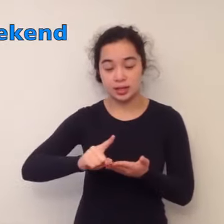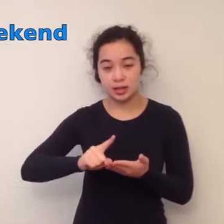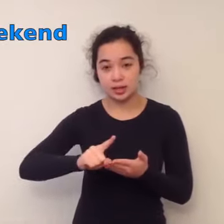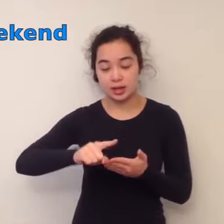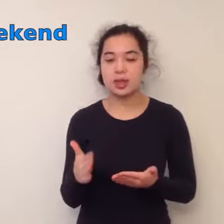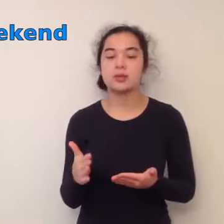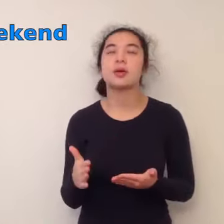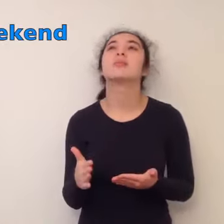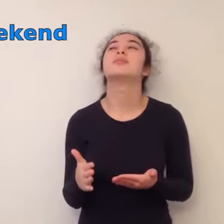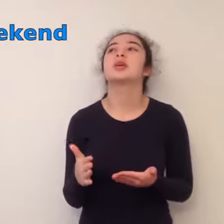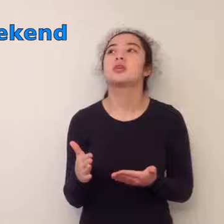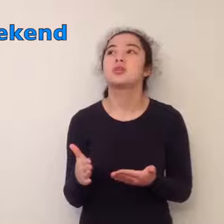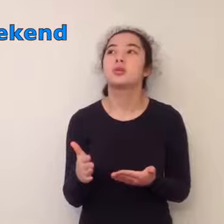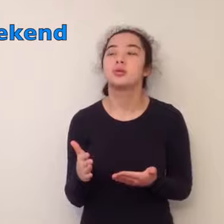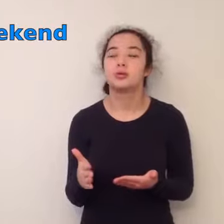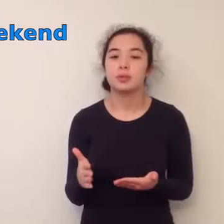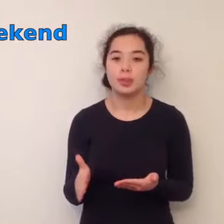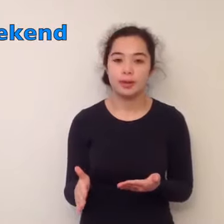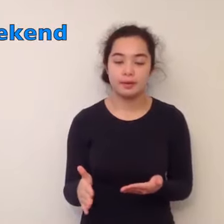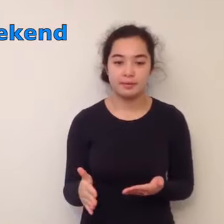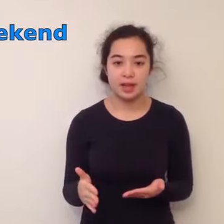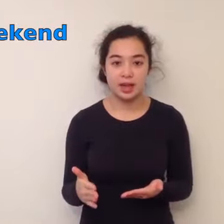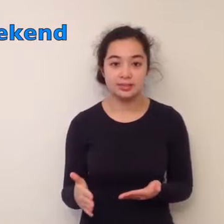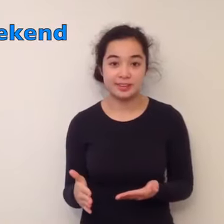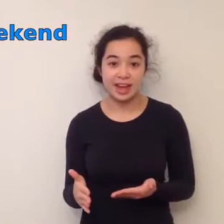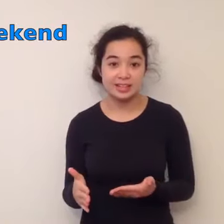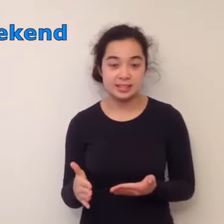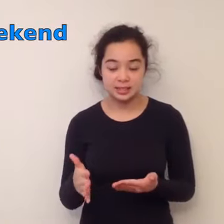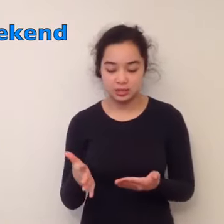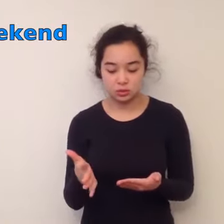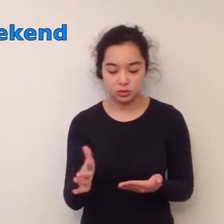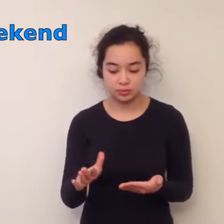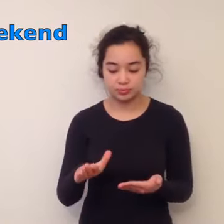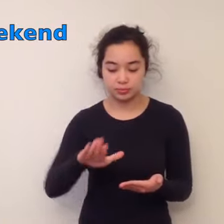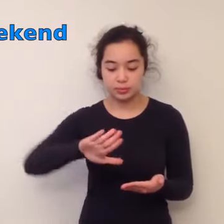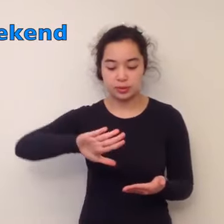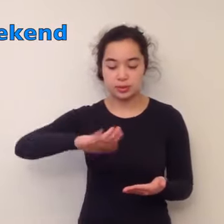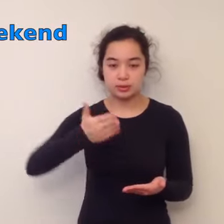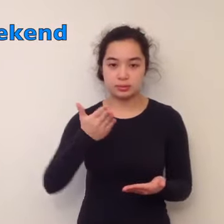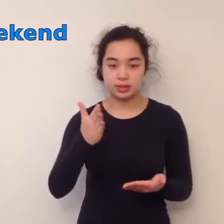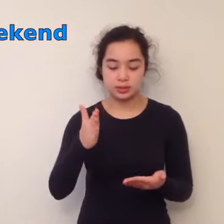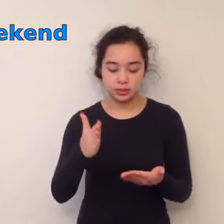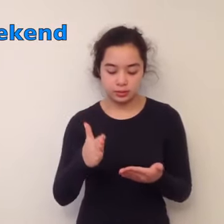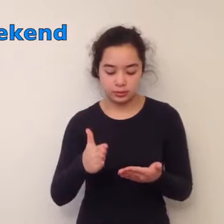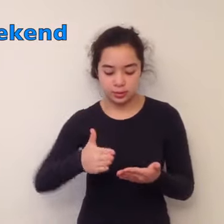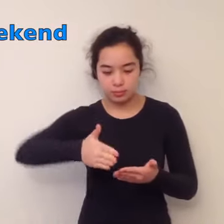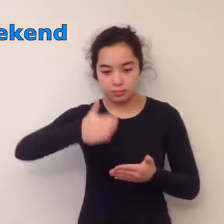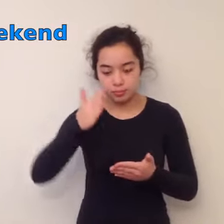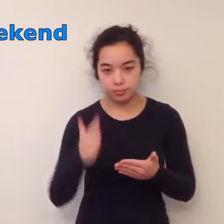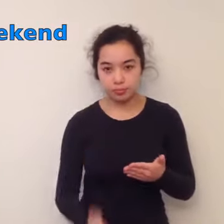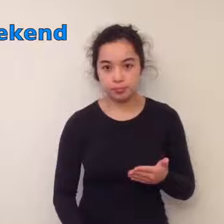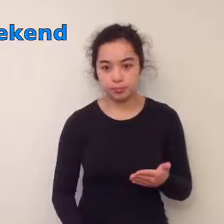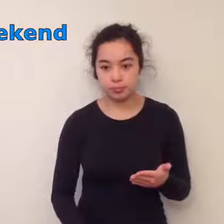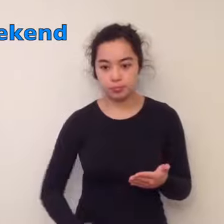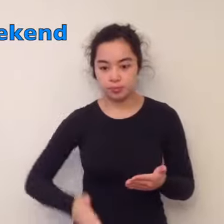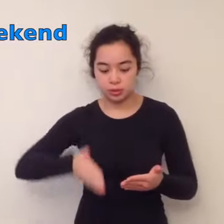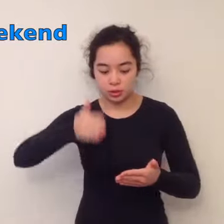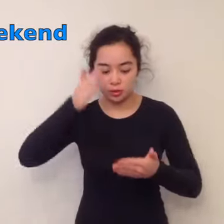and then make your hand flat, like so, and then put it